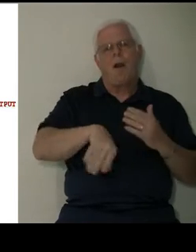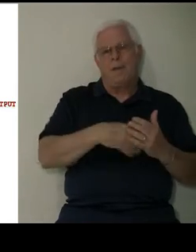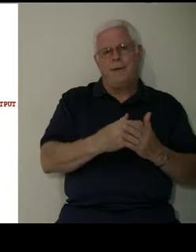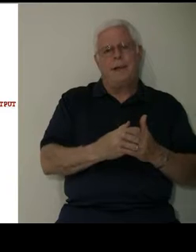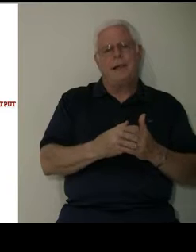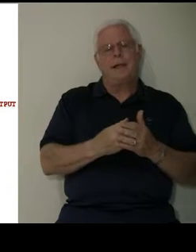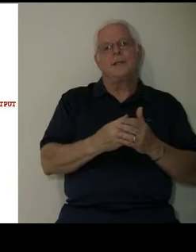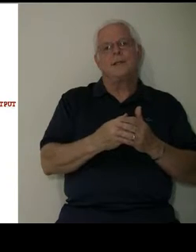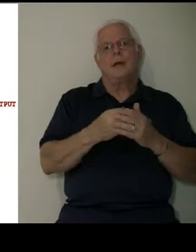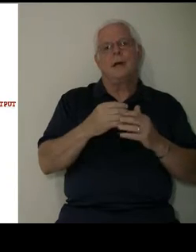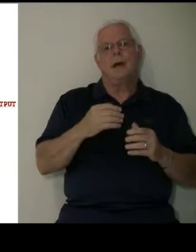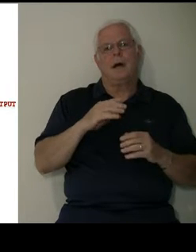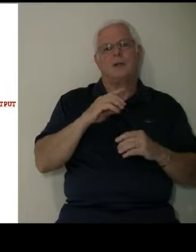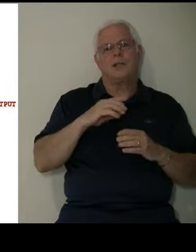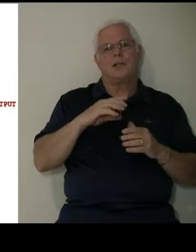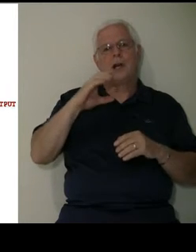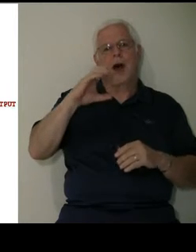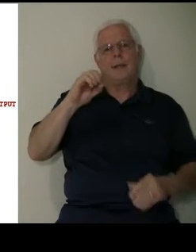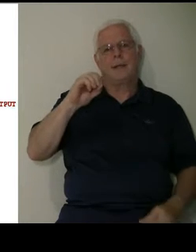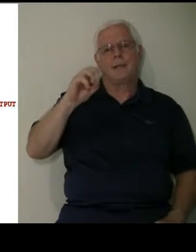of it is just comments.